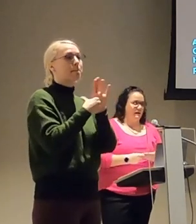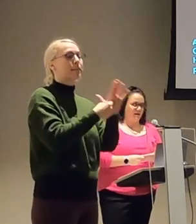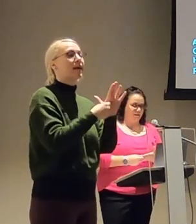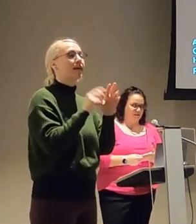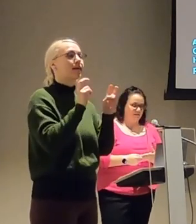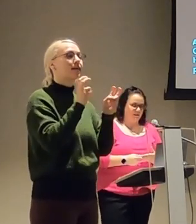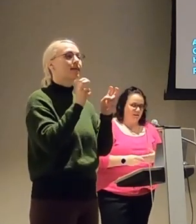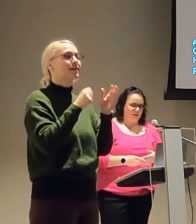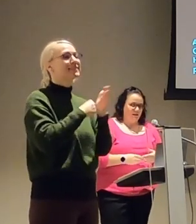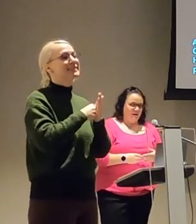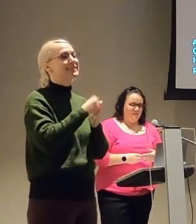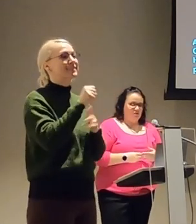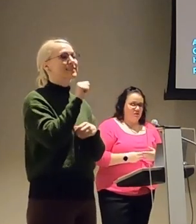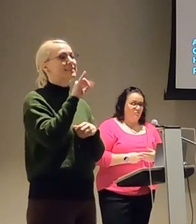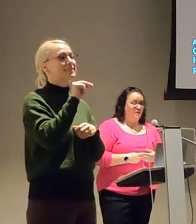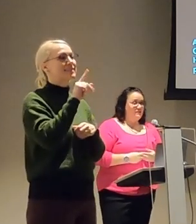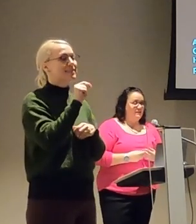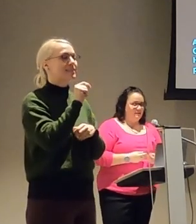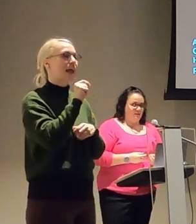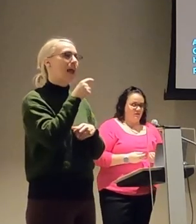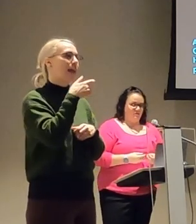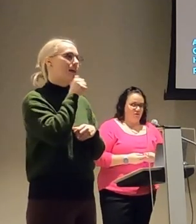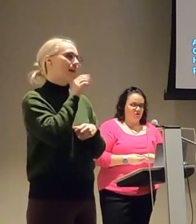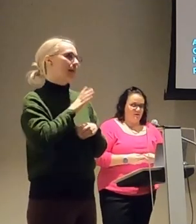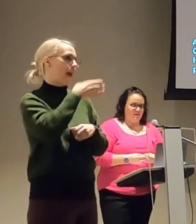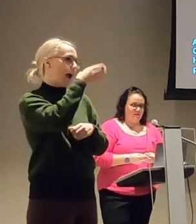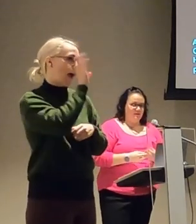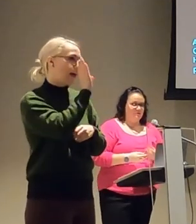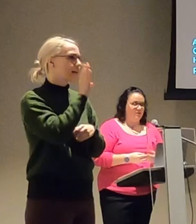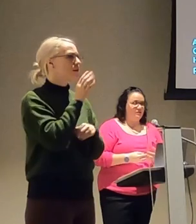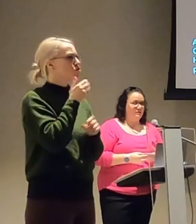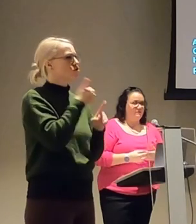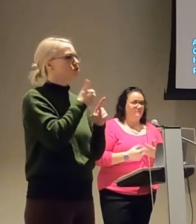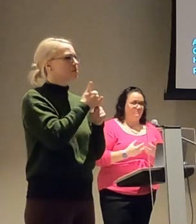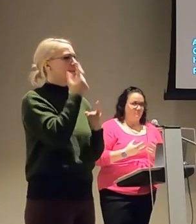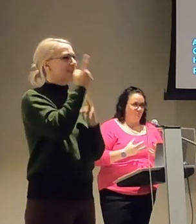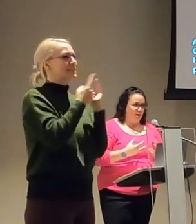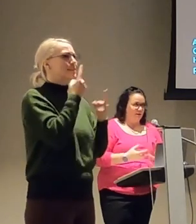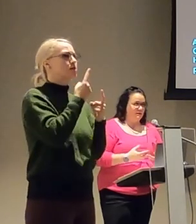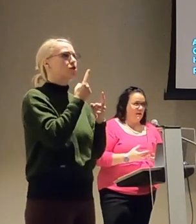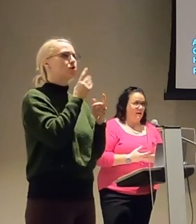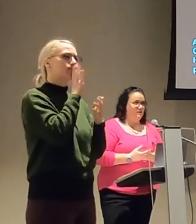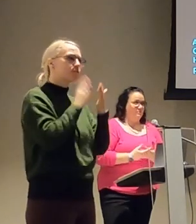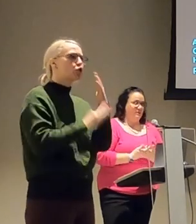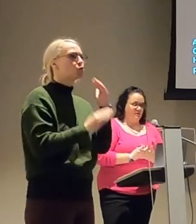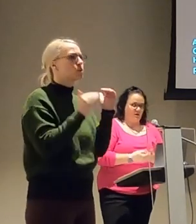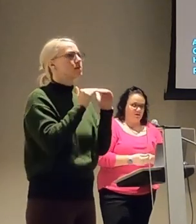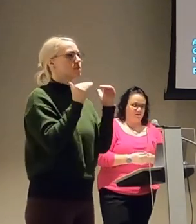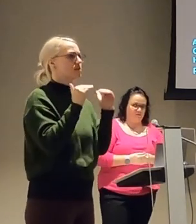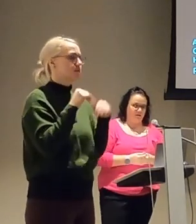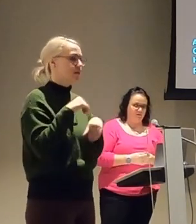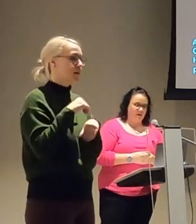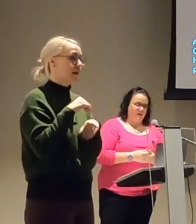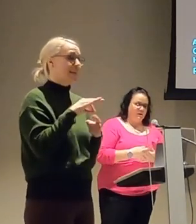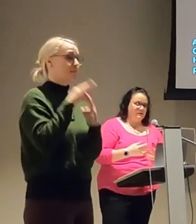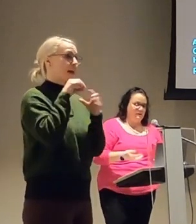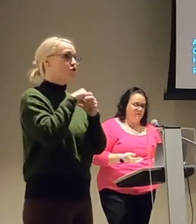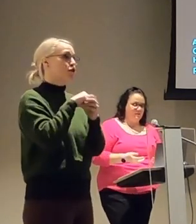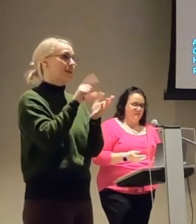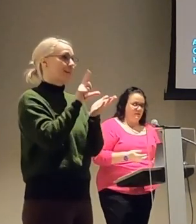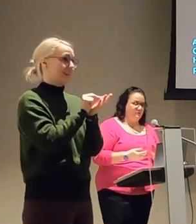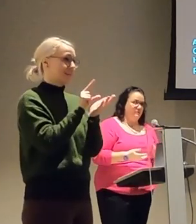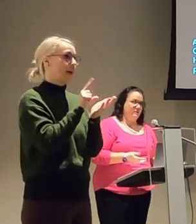or a goddess. She was considered virtuous, especially in the text when it talks about